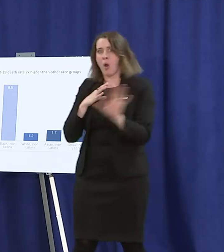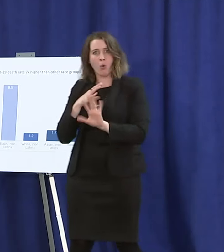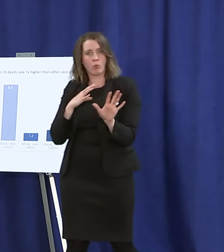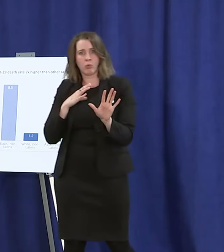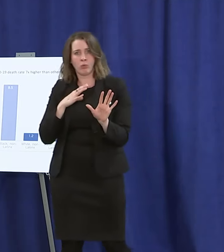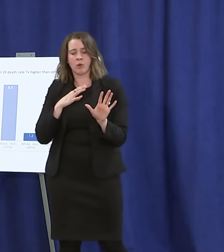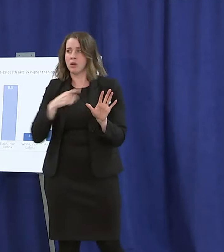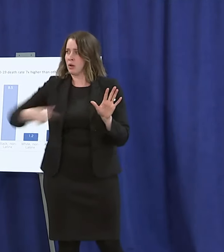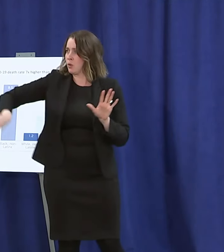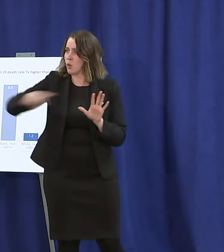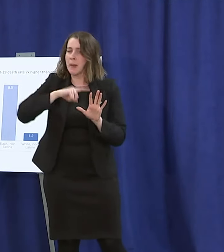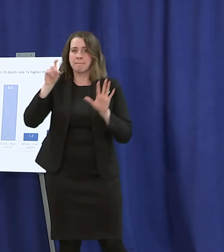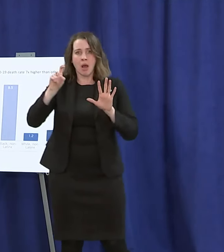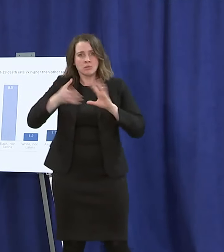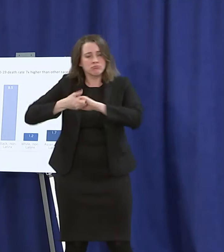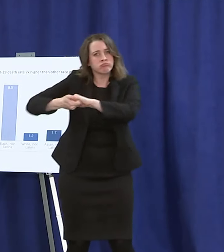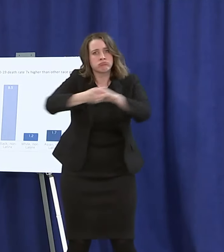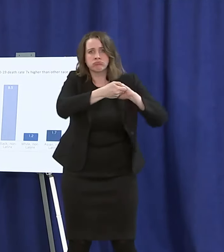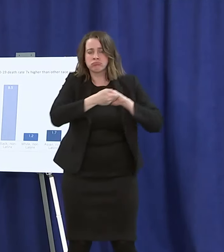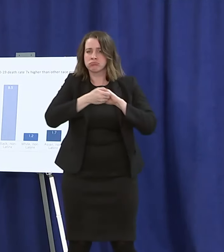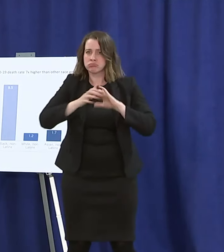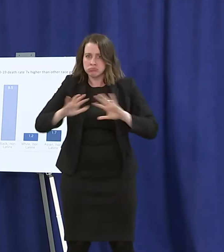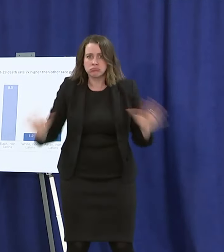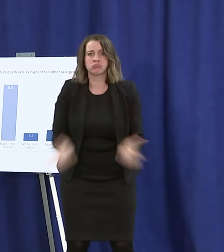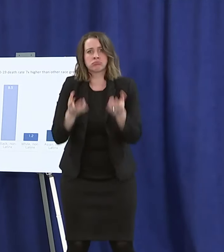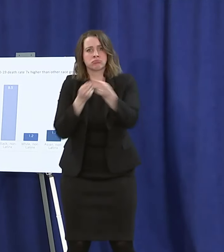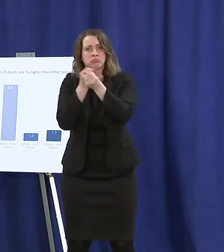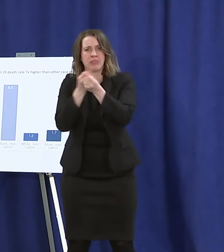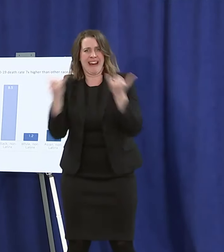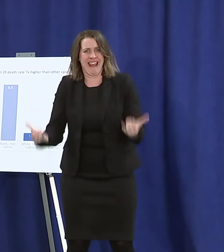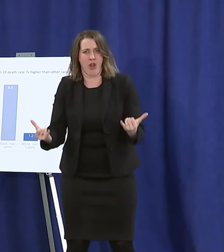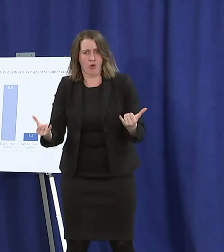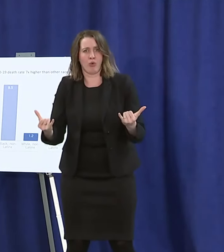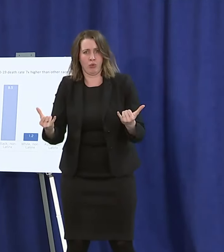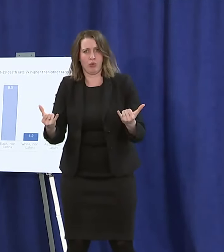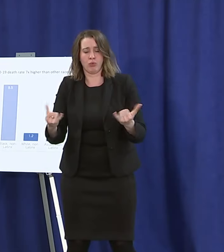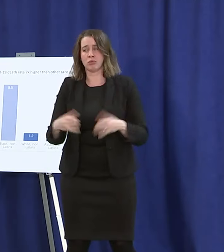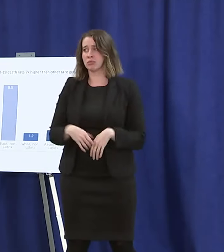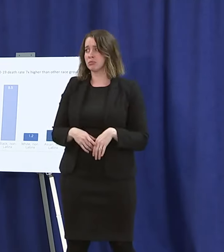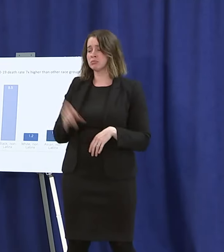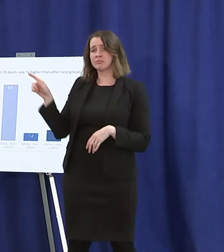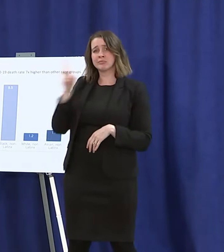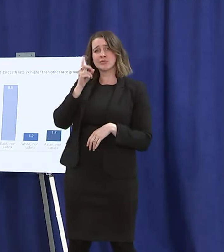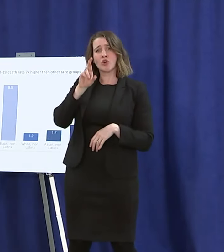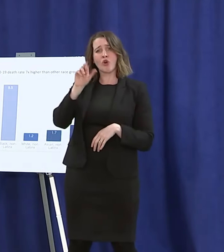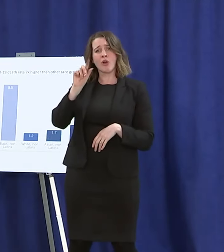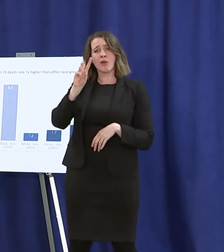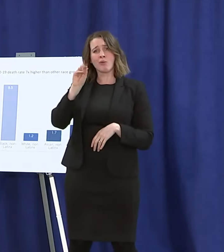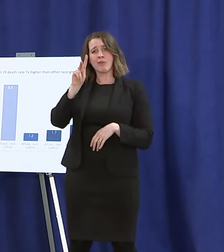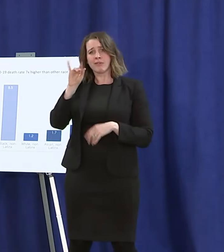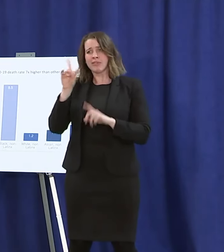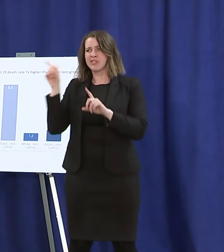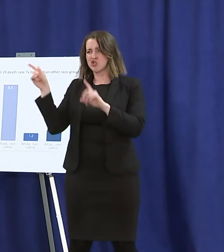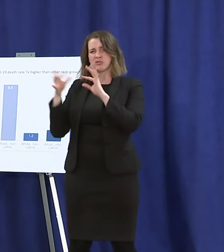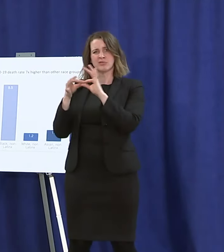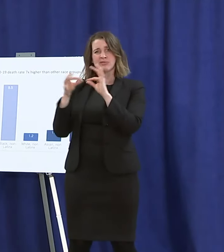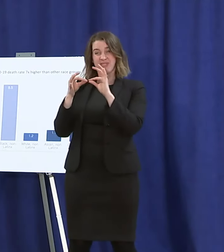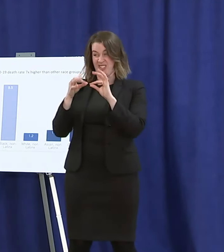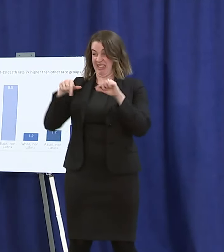in this moment and step into it. As Doctor said, we've been talking about these issues for